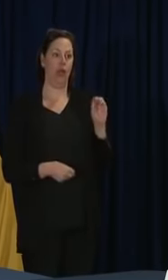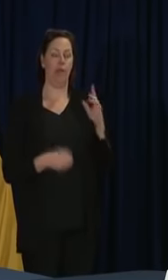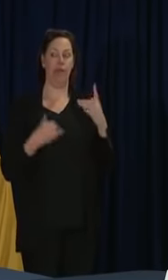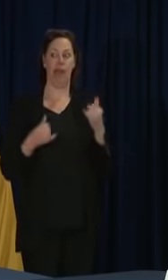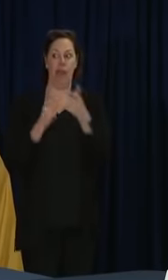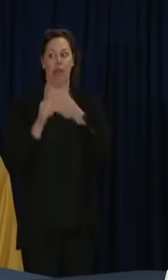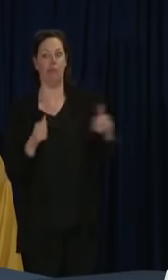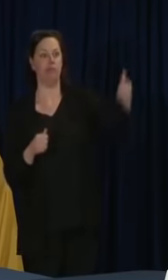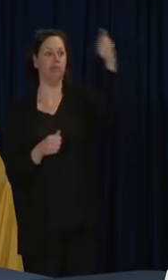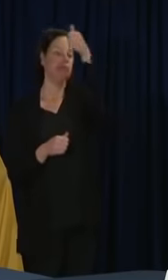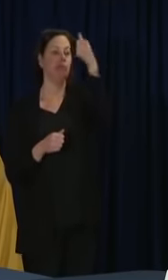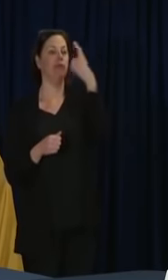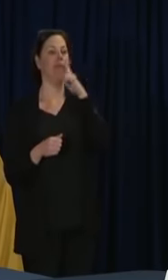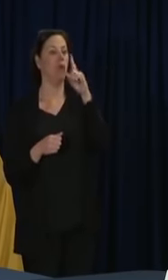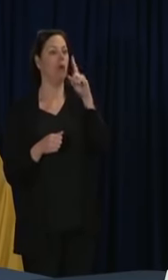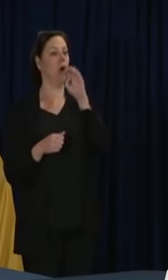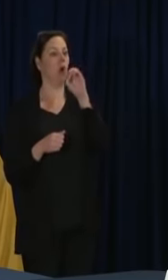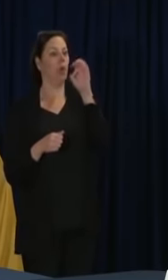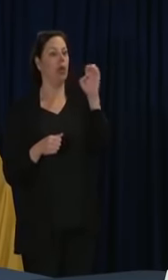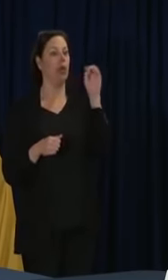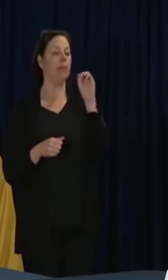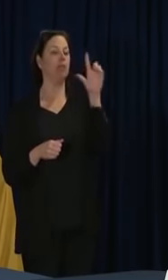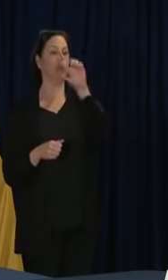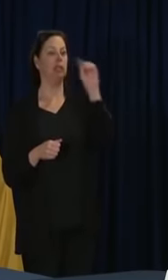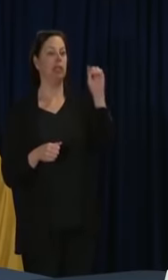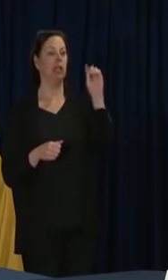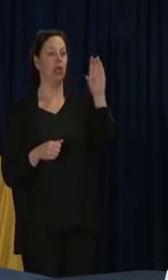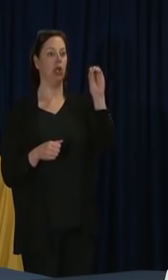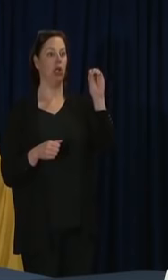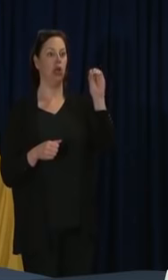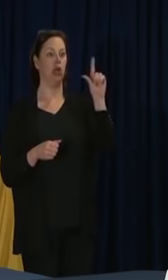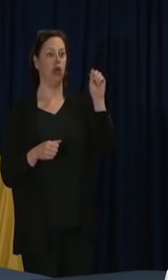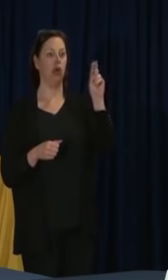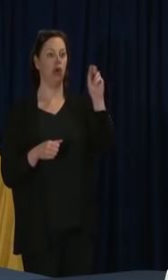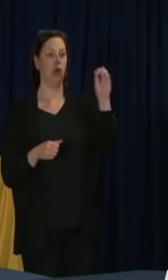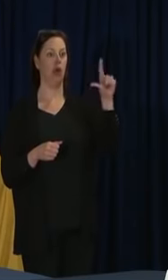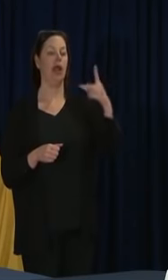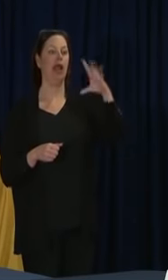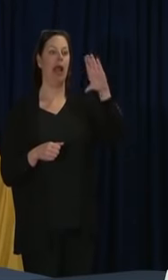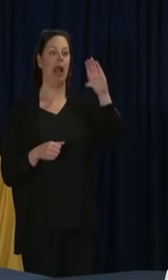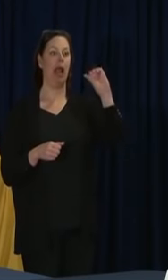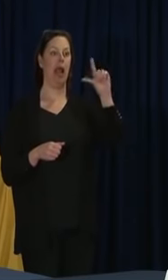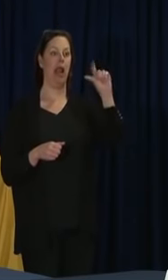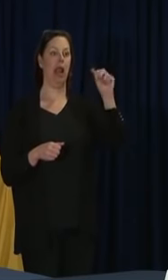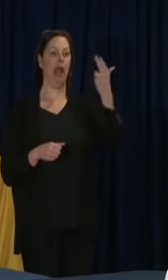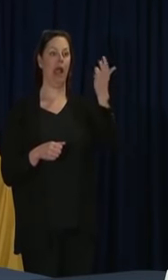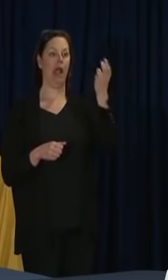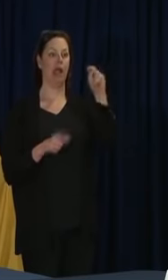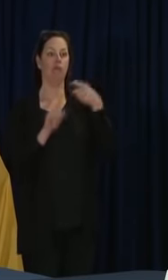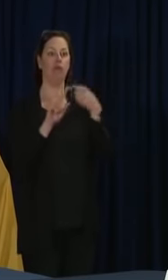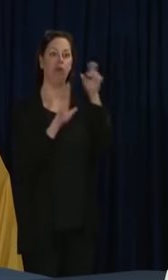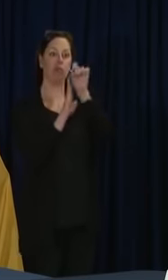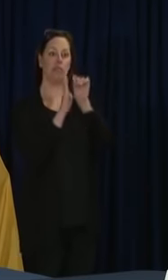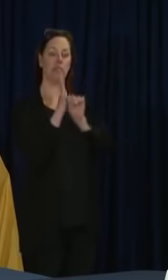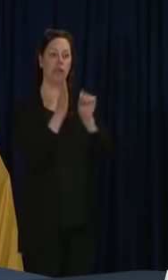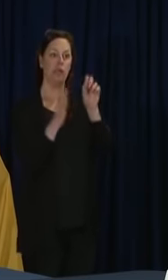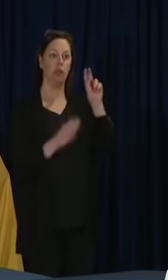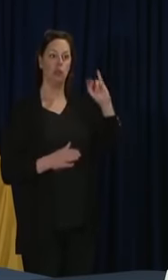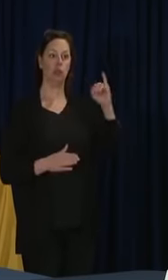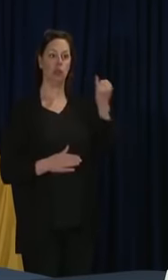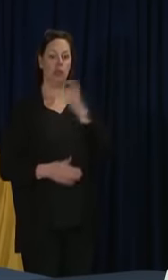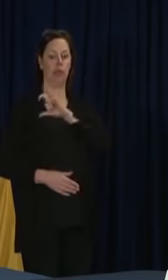Pat Callahan. I'd love Pat to offer a few words generally about some of the topics we've had, including food